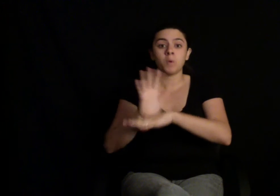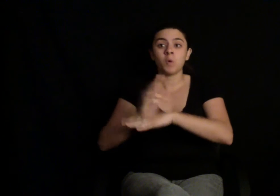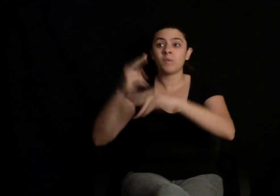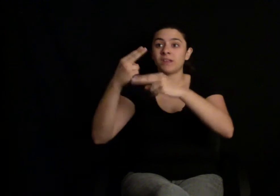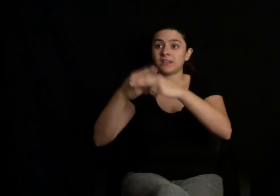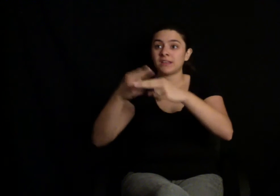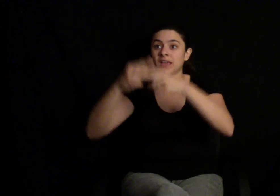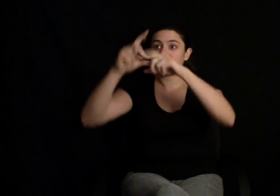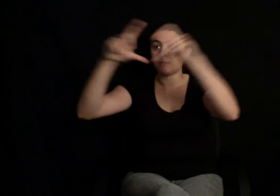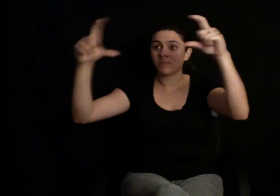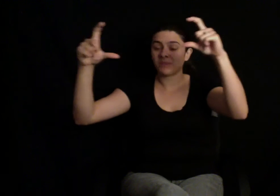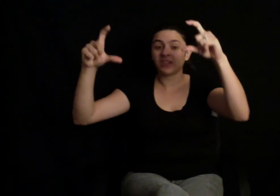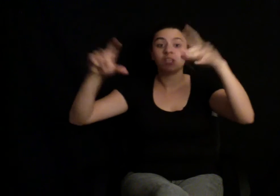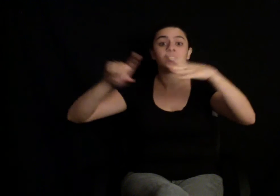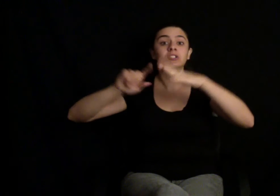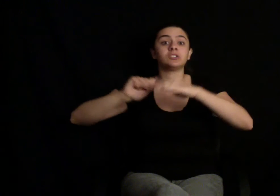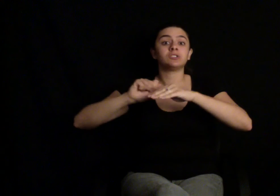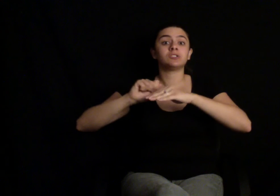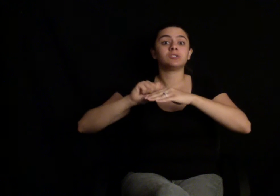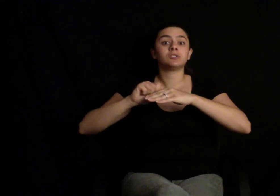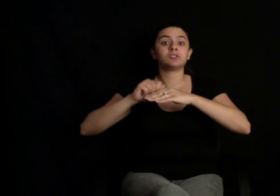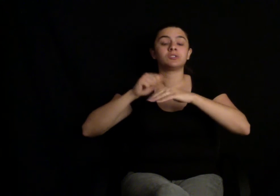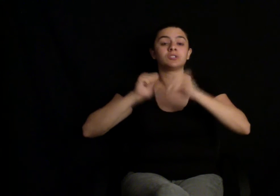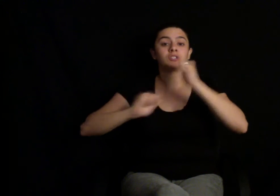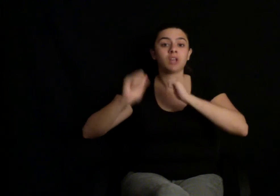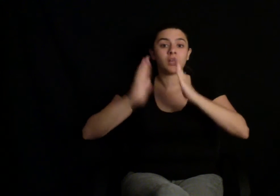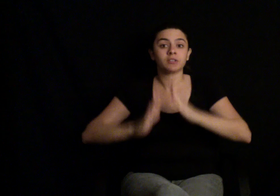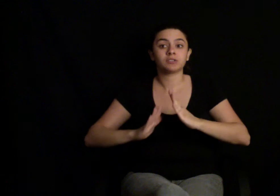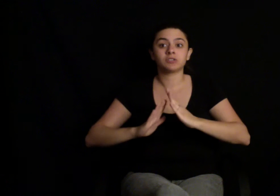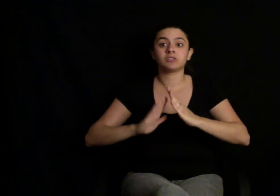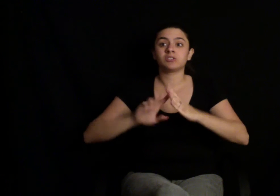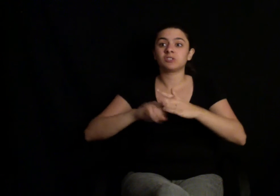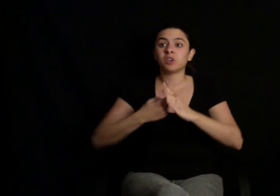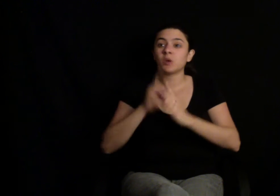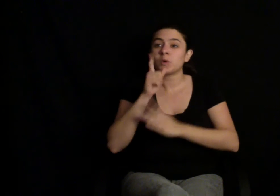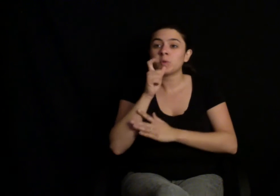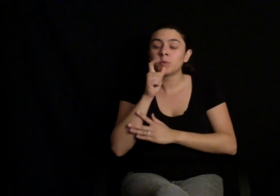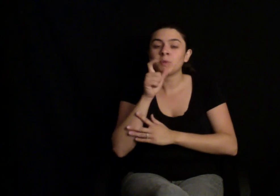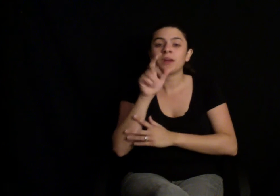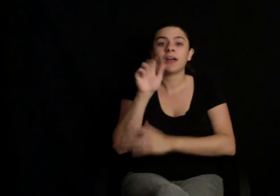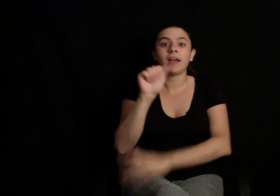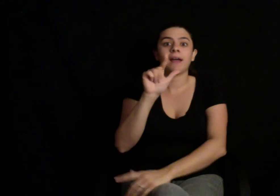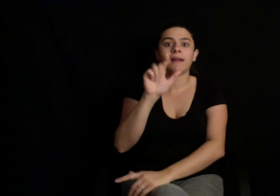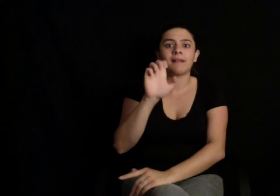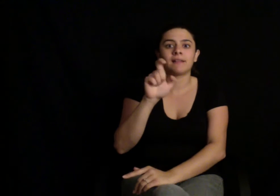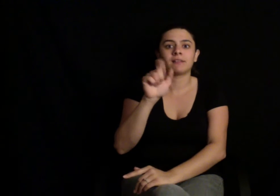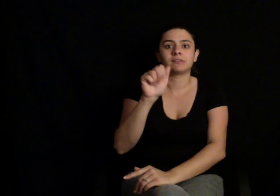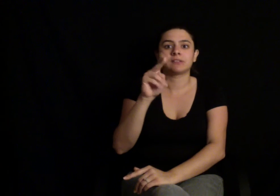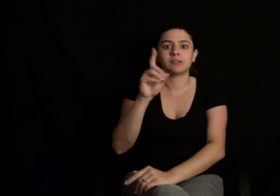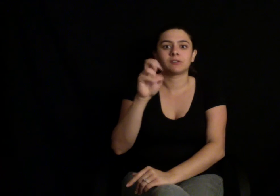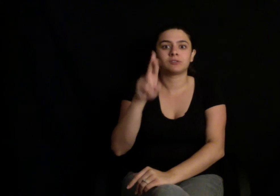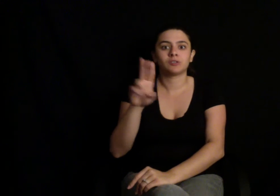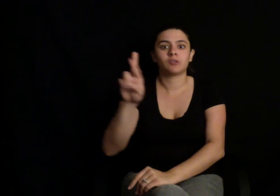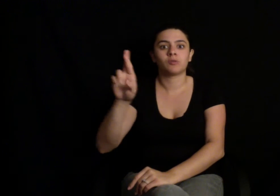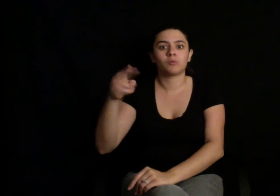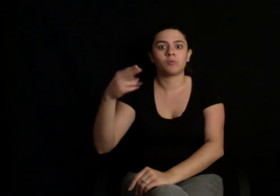name. It went viral. It was a huge story. It was all over the internet blogs, and my phone was